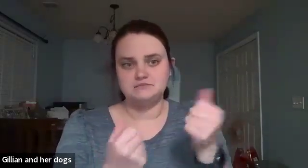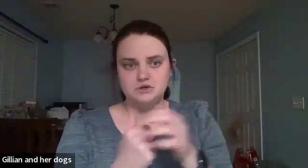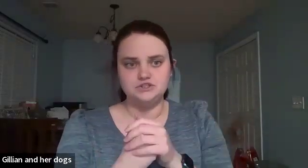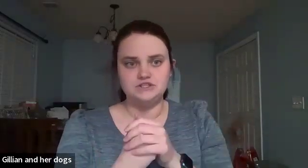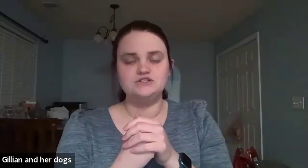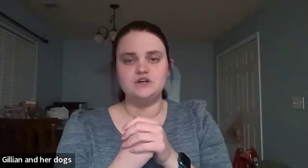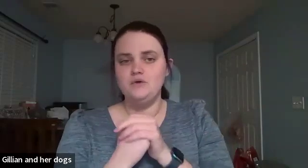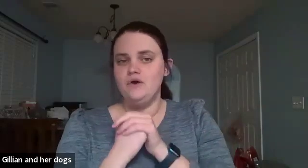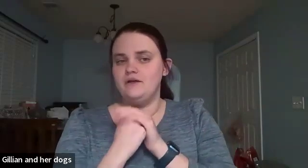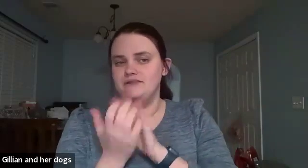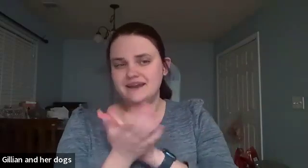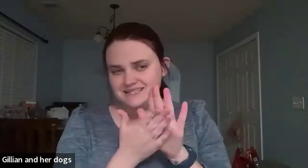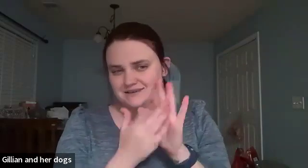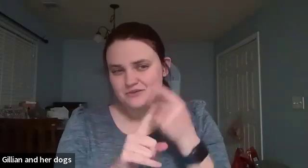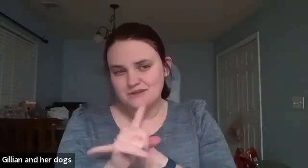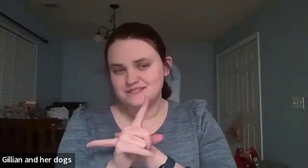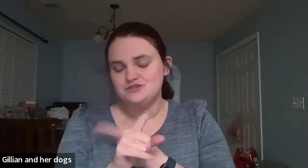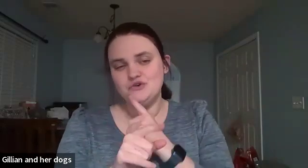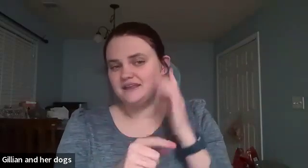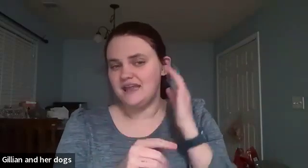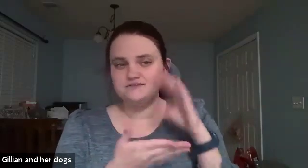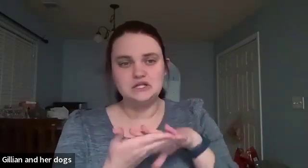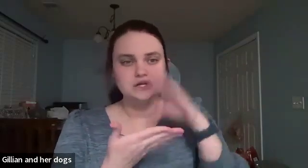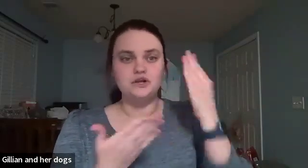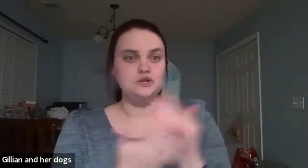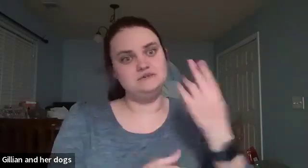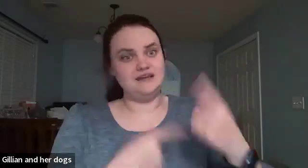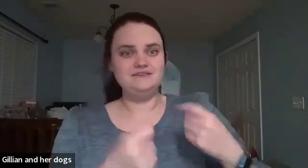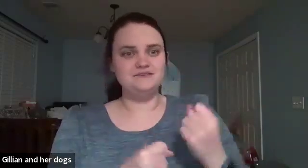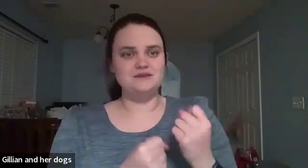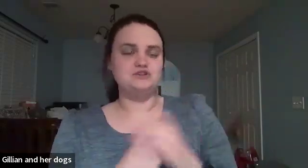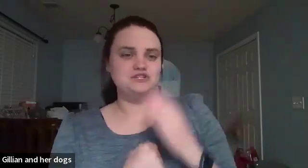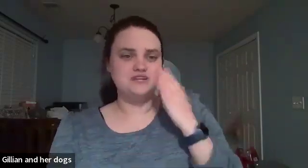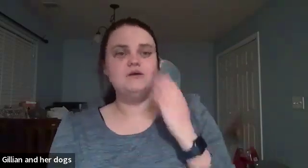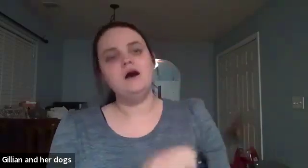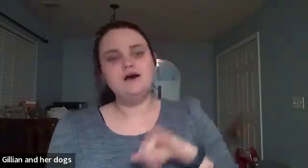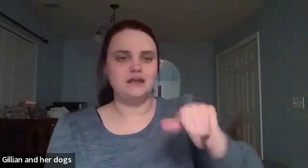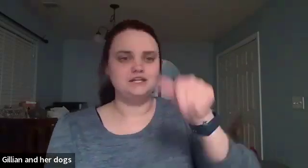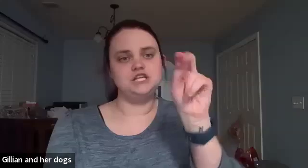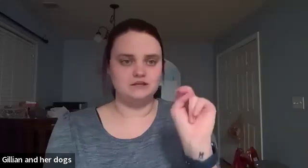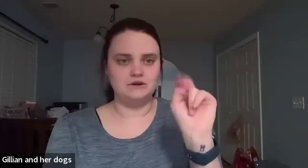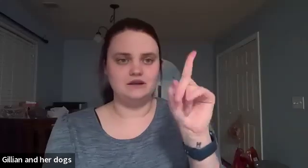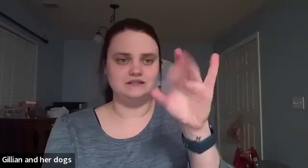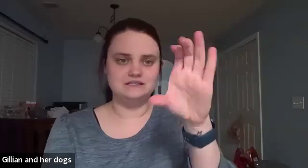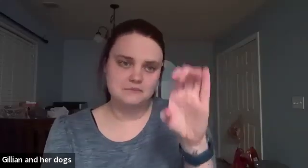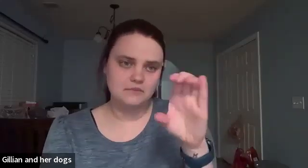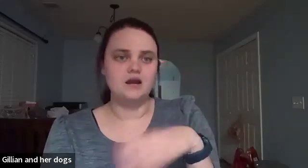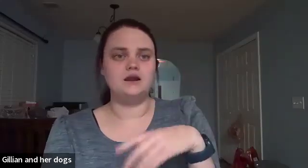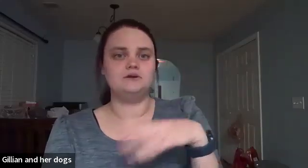fast motion. So nice thing about the months is you don't really have to learn a new sign for them. You just know, okay, January,